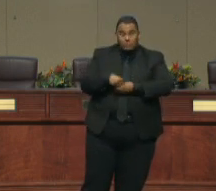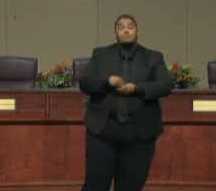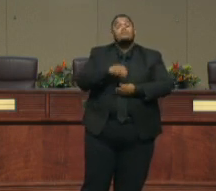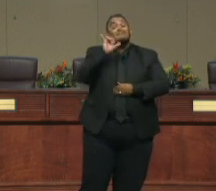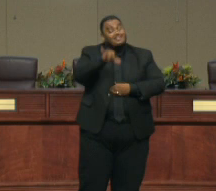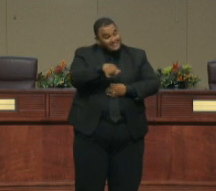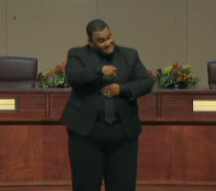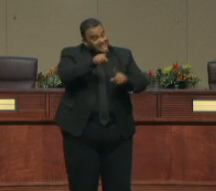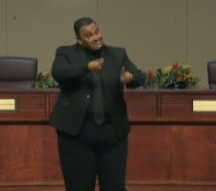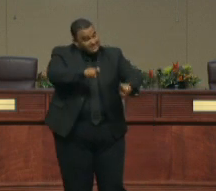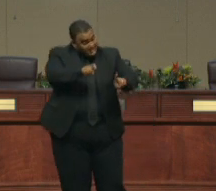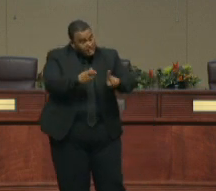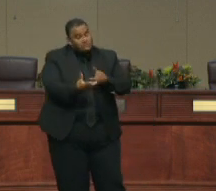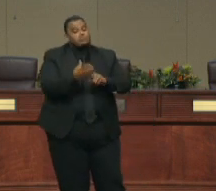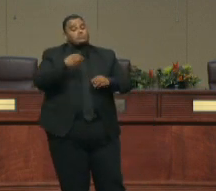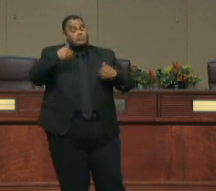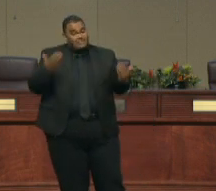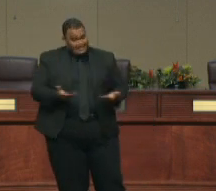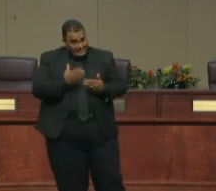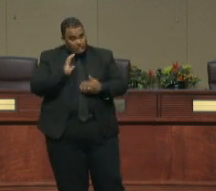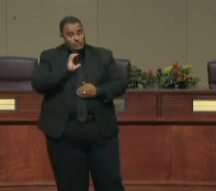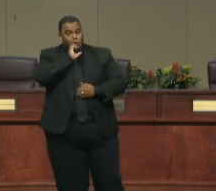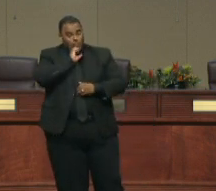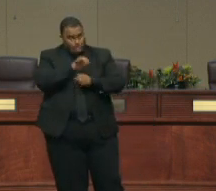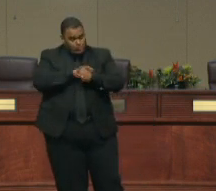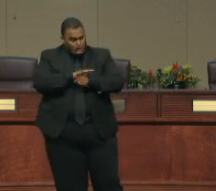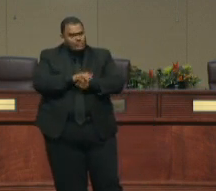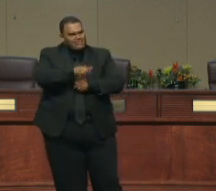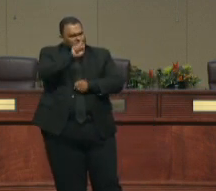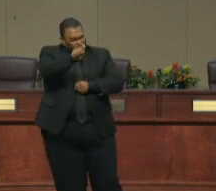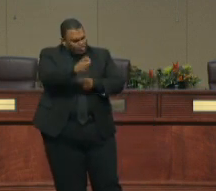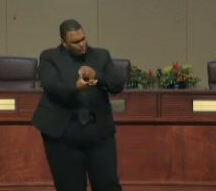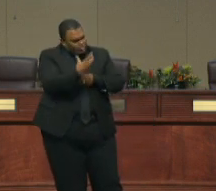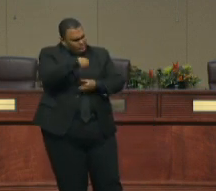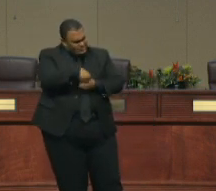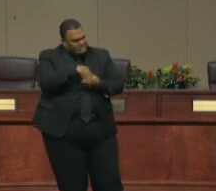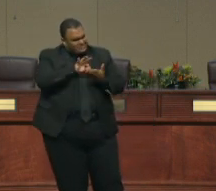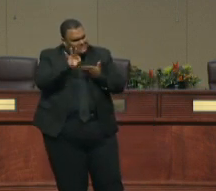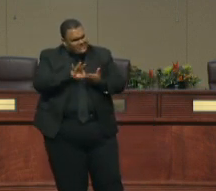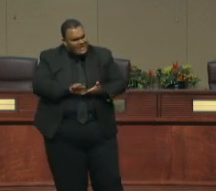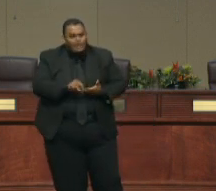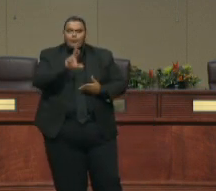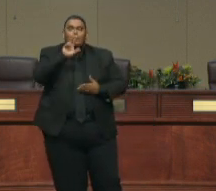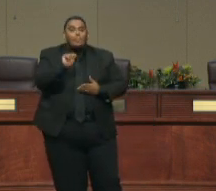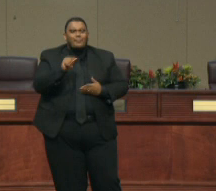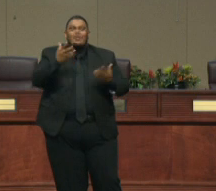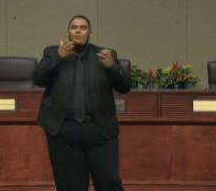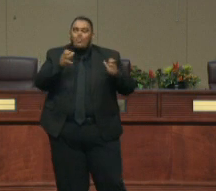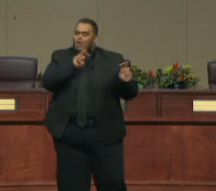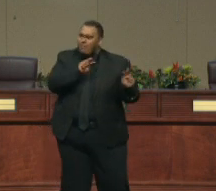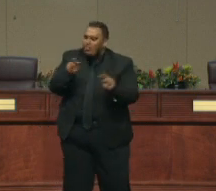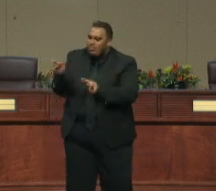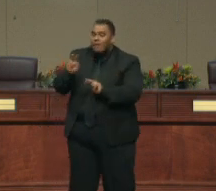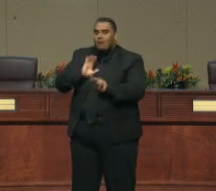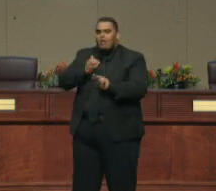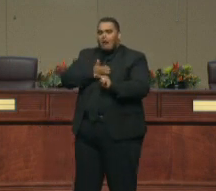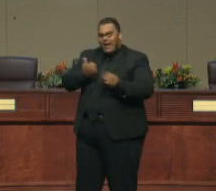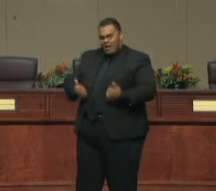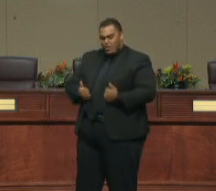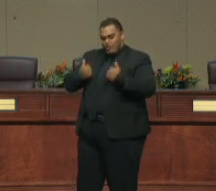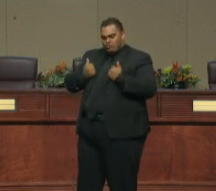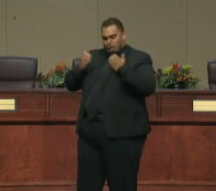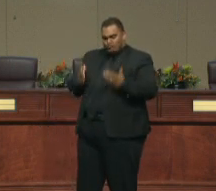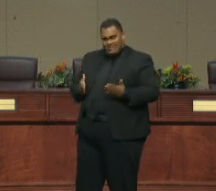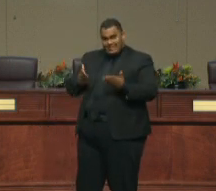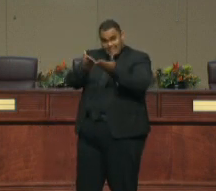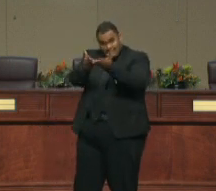they count, I also want to take a look at our residents itself and not everyone else. And this